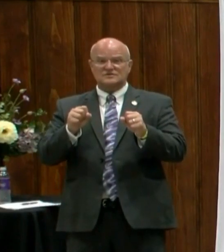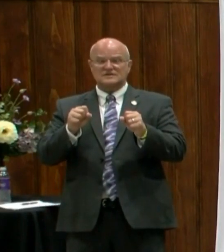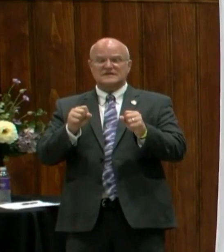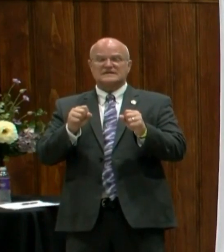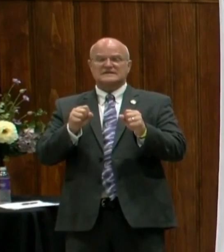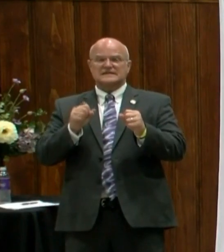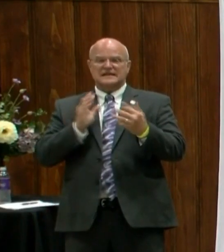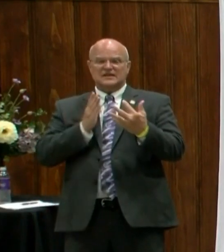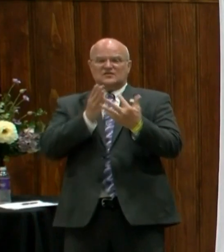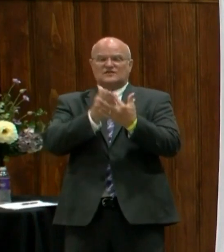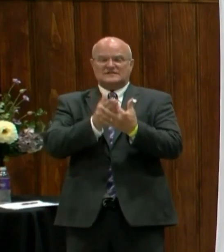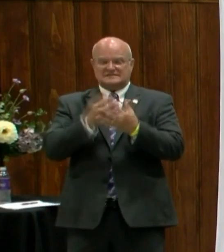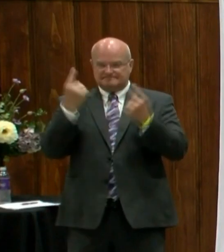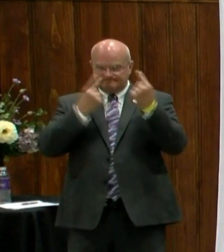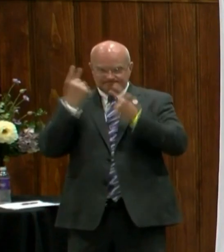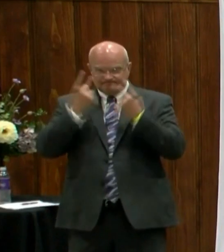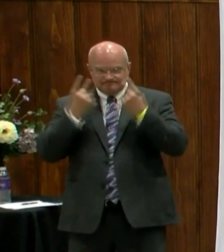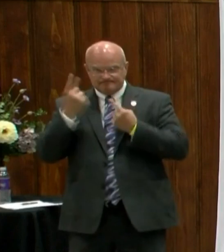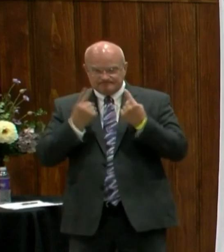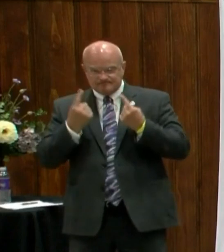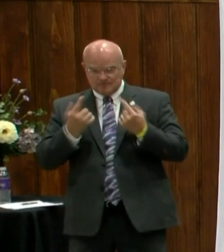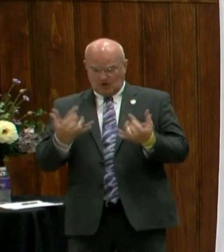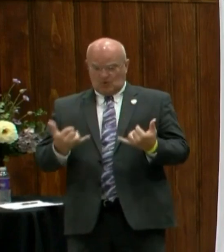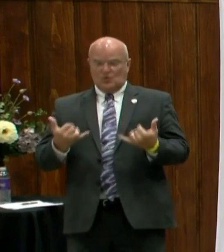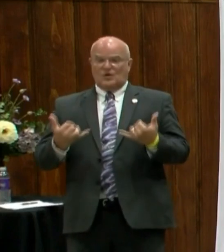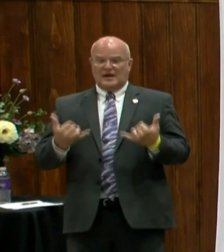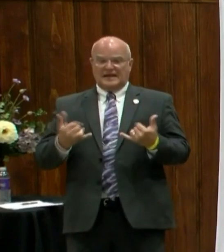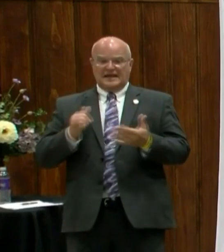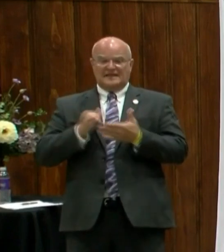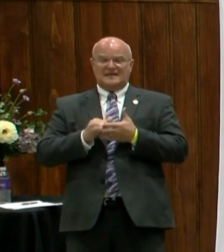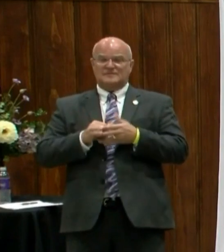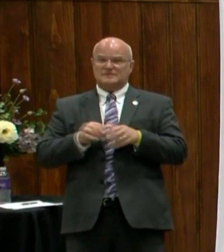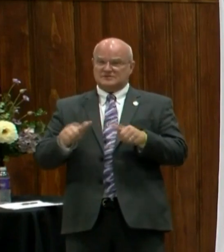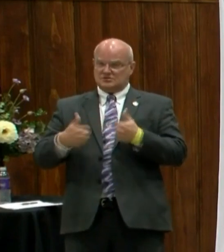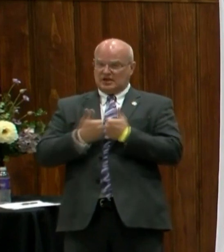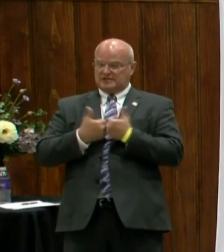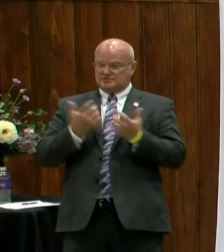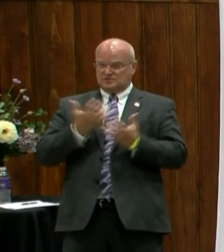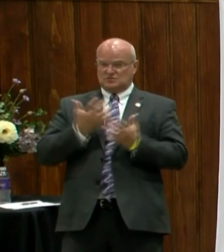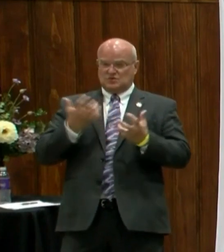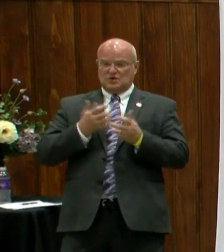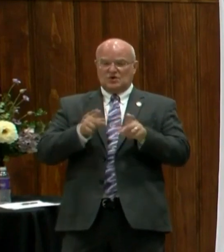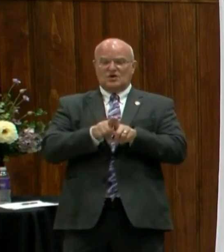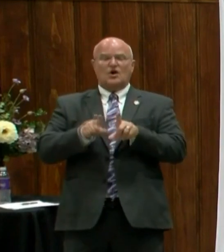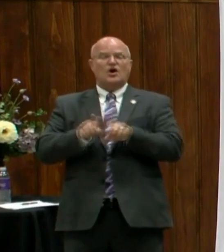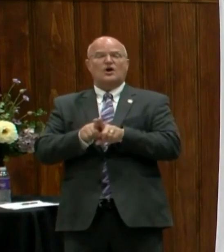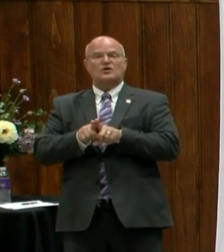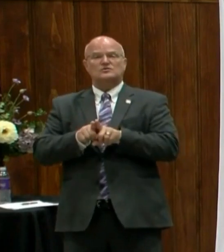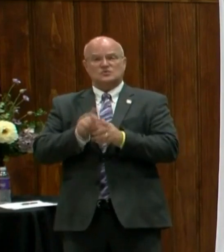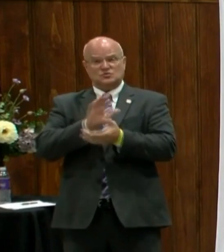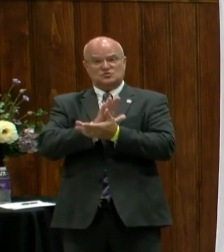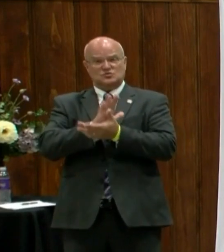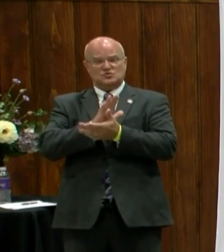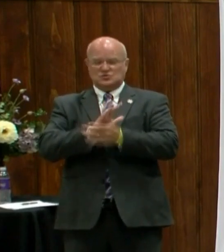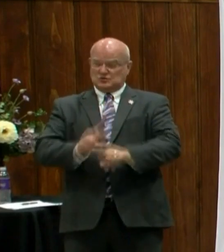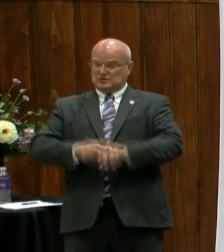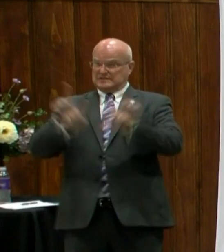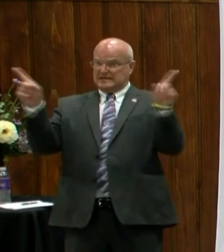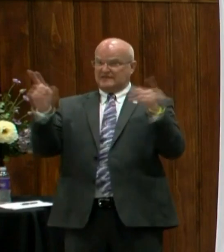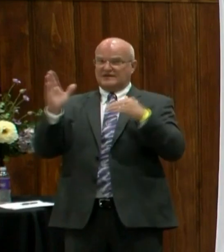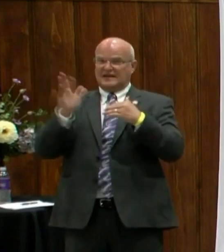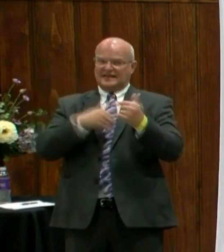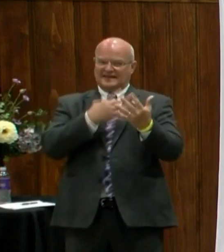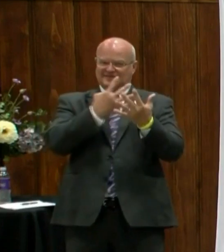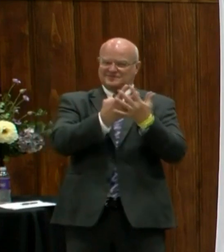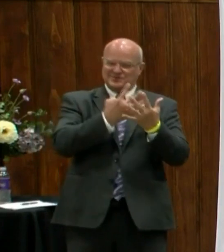under consideration. At this point, though, logistically, that would be very, very challenging. And also, schools are very different than, for